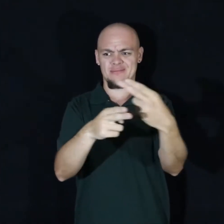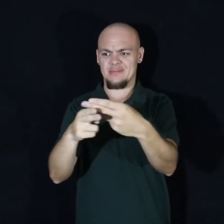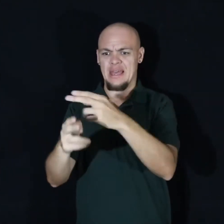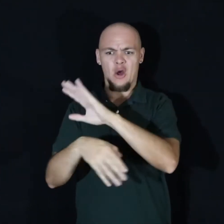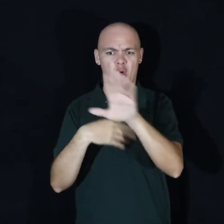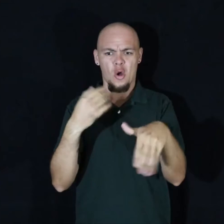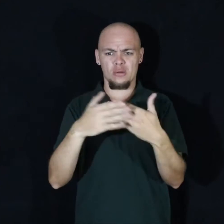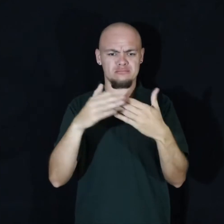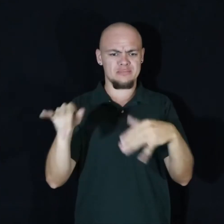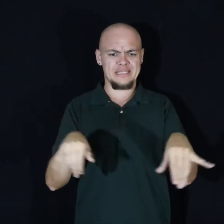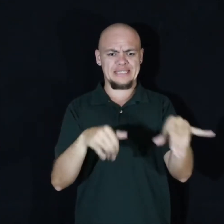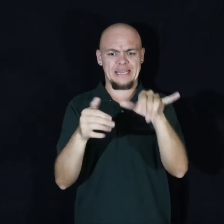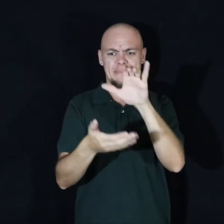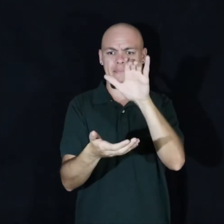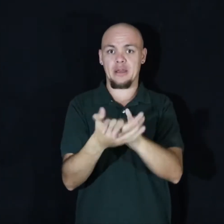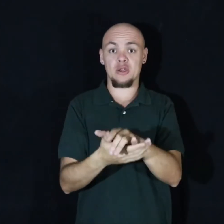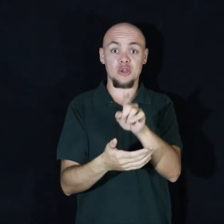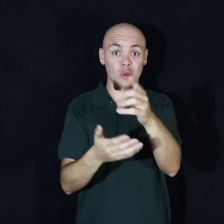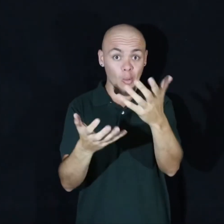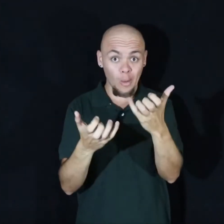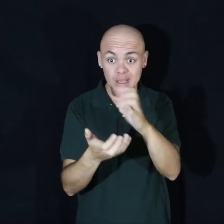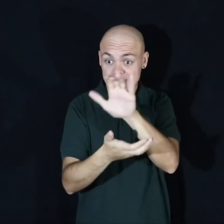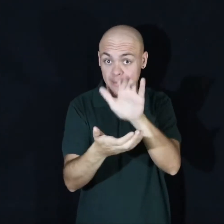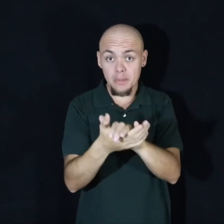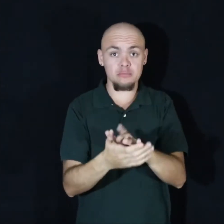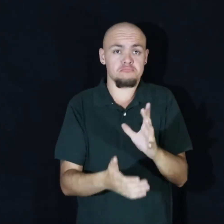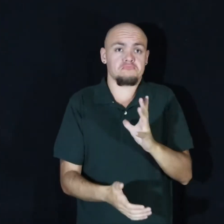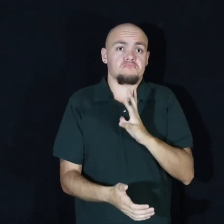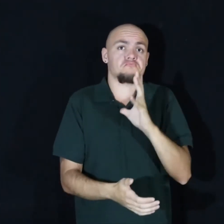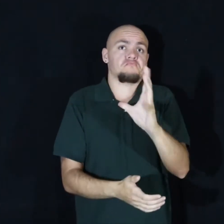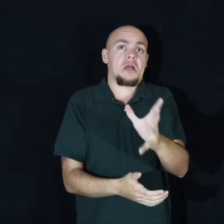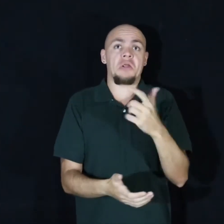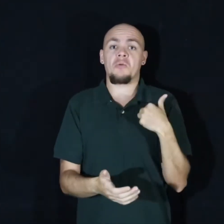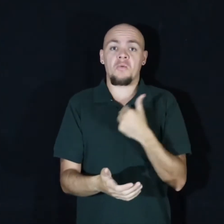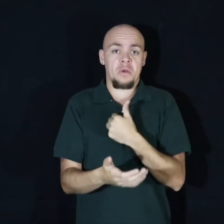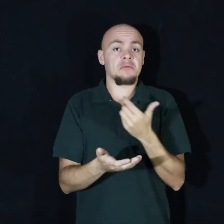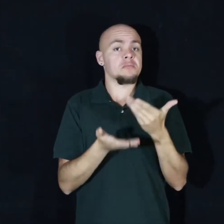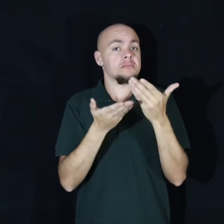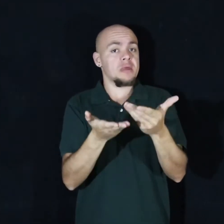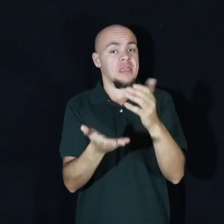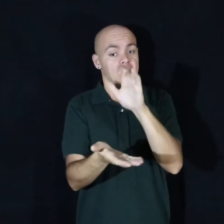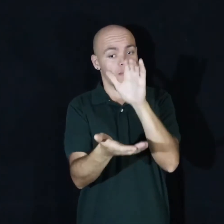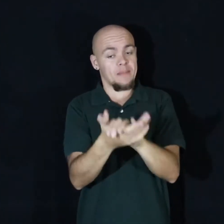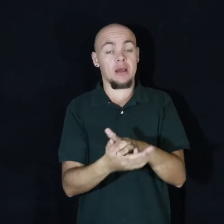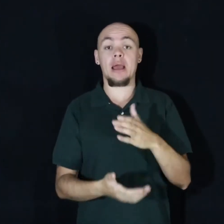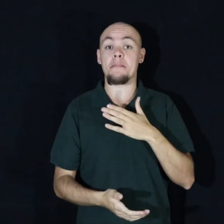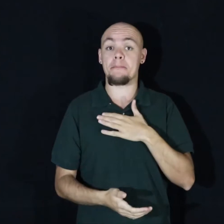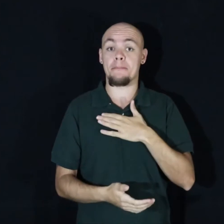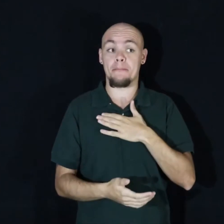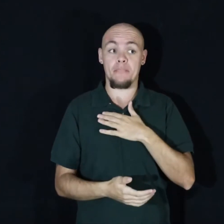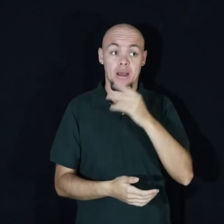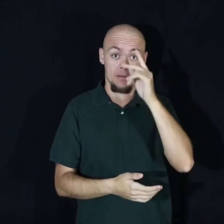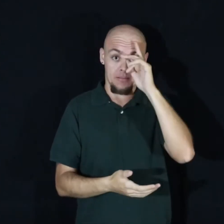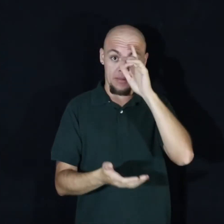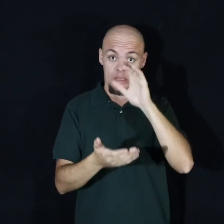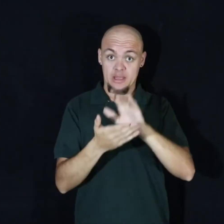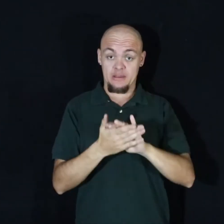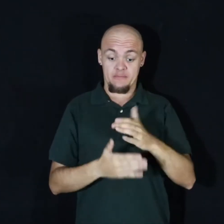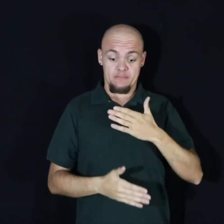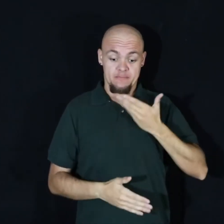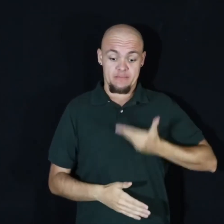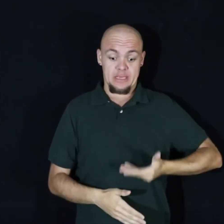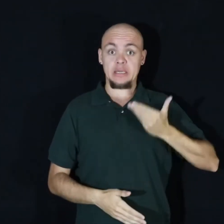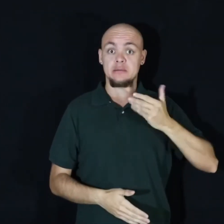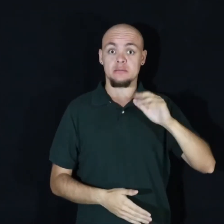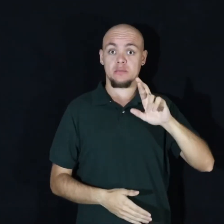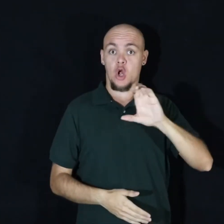we don't call them same-sex marriages, we just call them marriages. You want to get married? We'll marry you. Not a problem. What is my